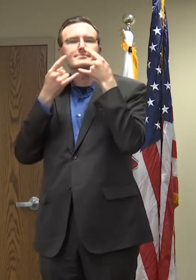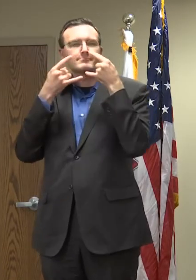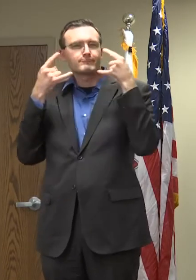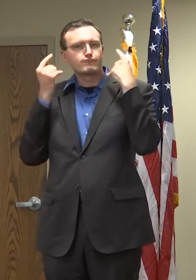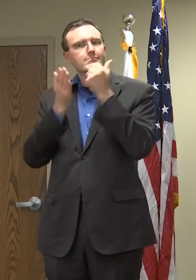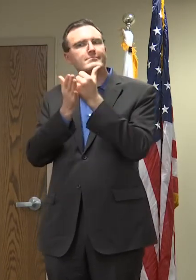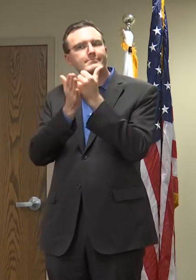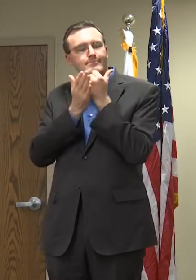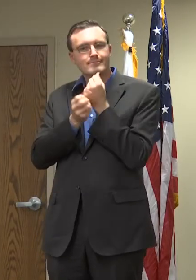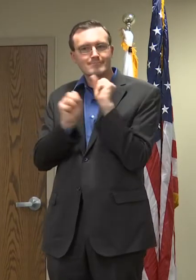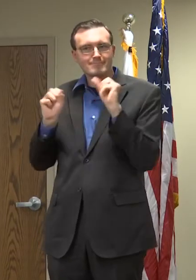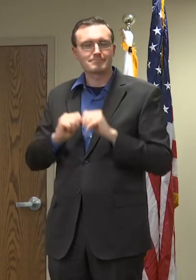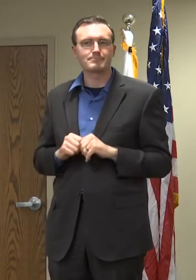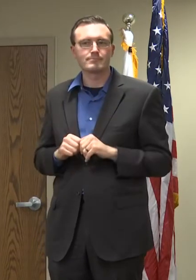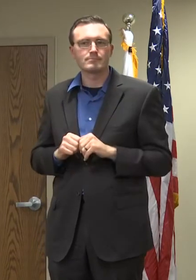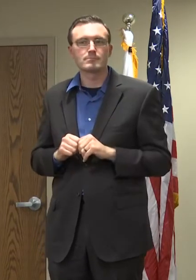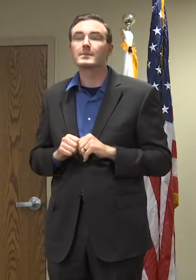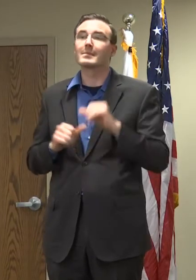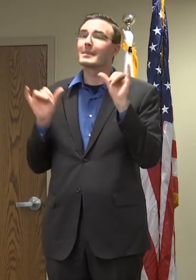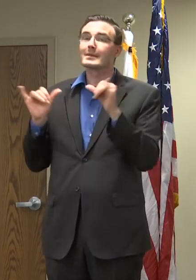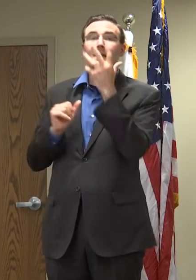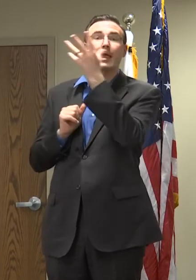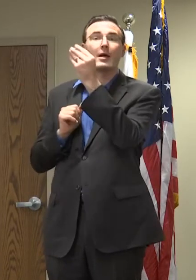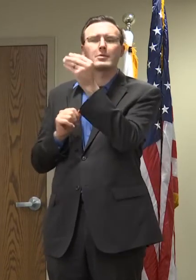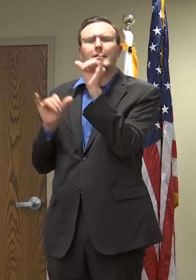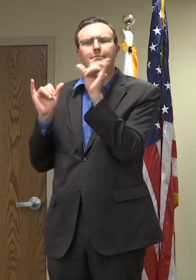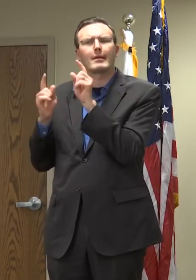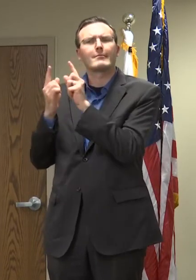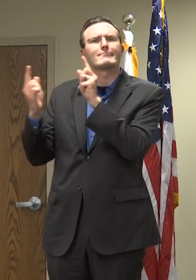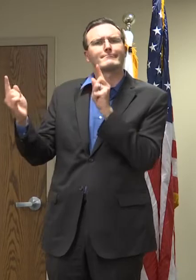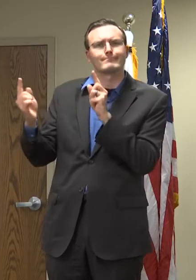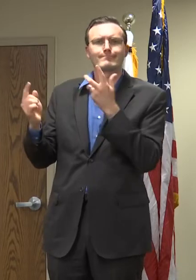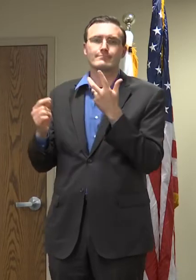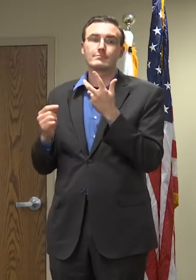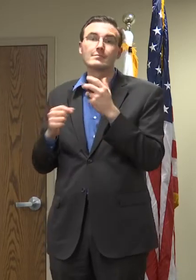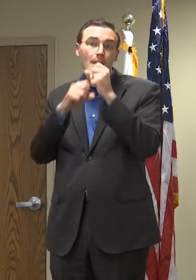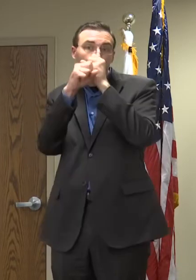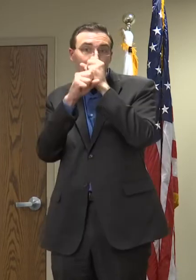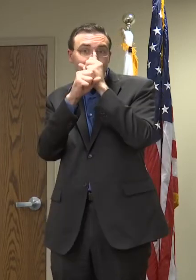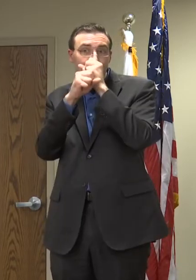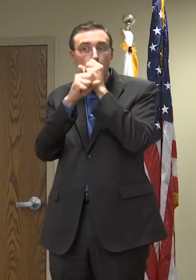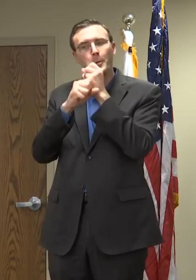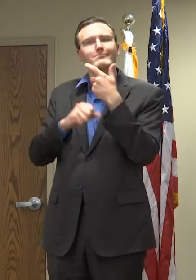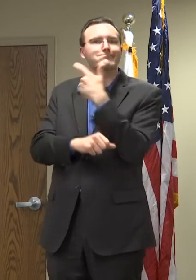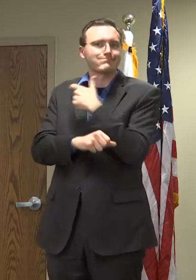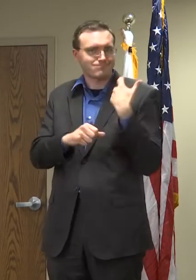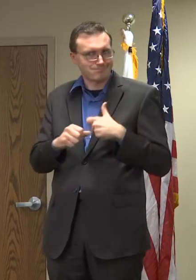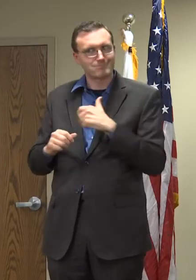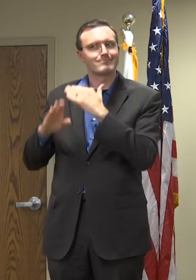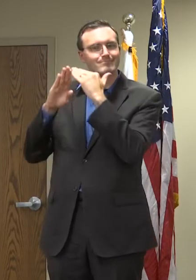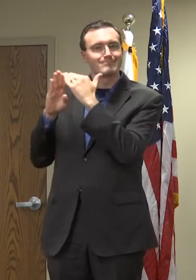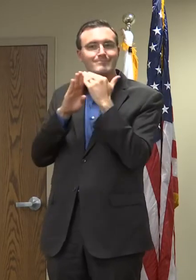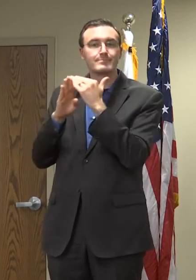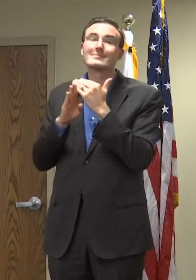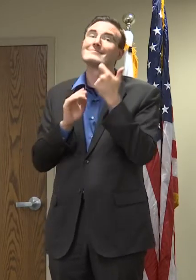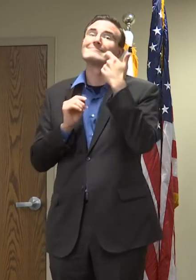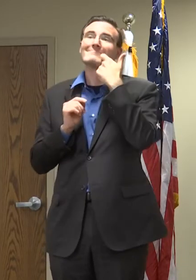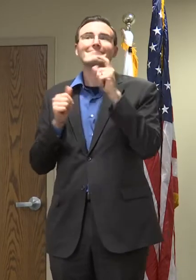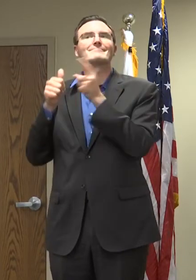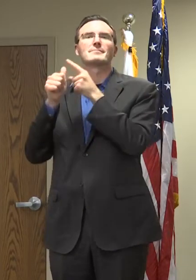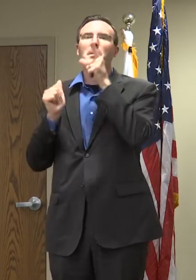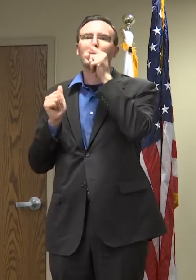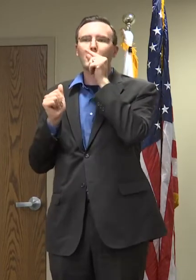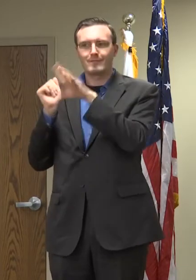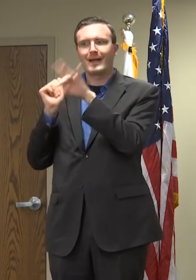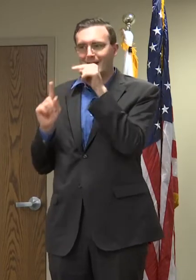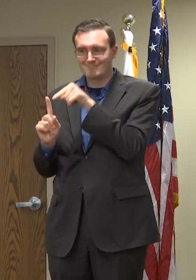Remember to apply your sunscreen, hydrate with water, and use mosquito repellent. Reported our first positive bird for West Nile virus. And so while it's a